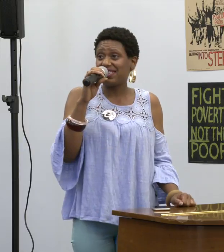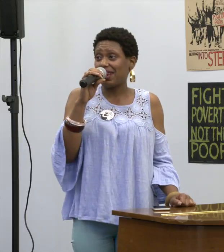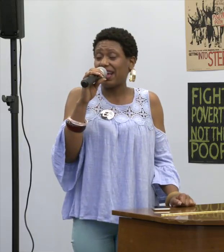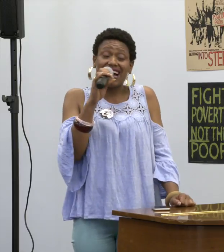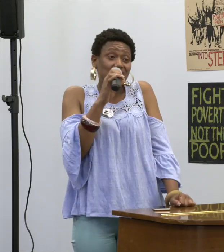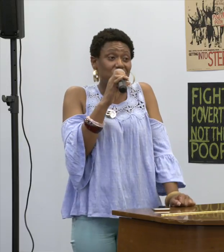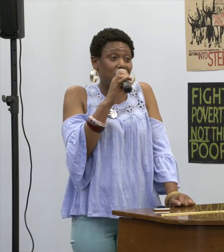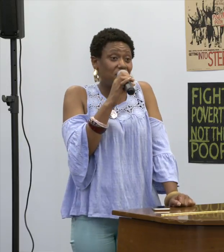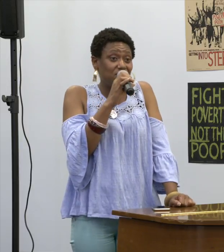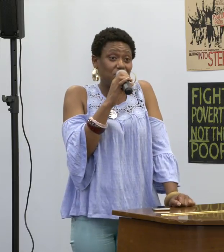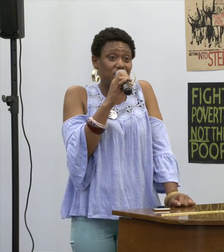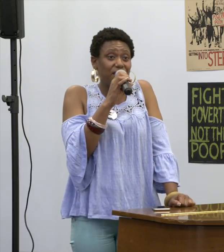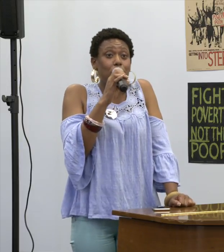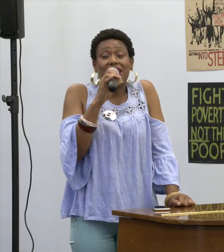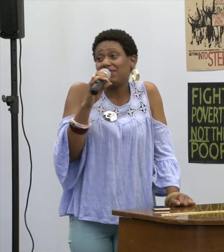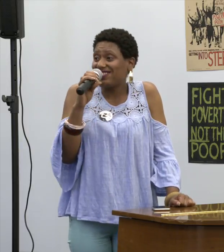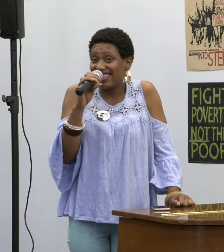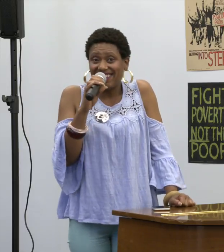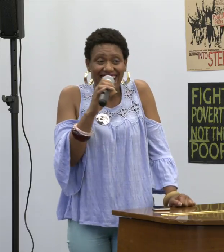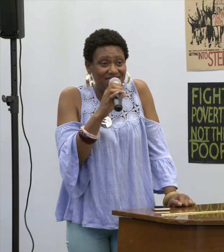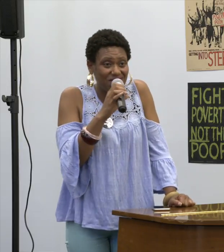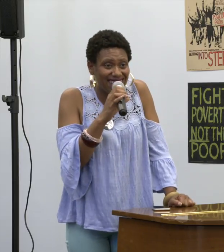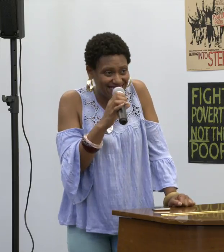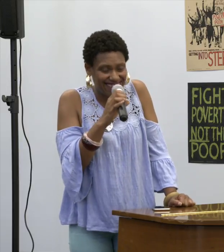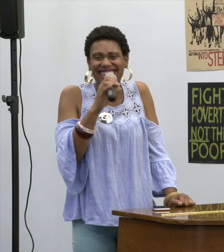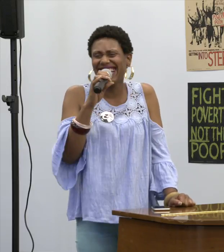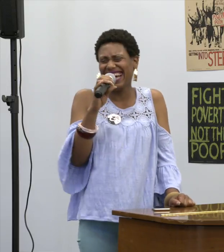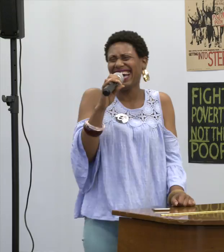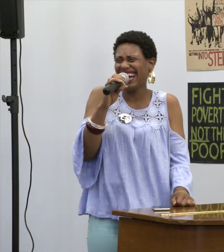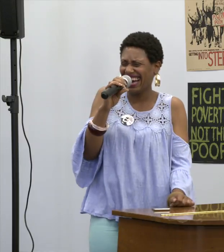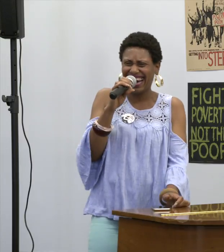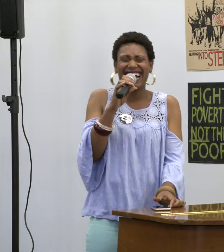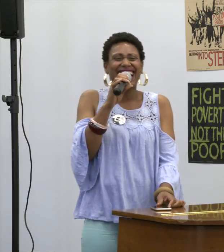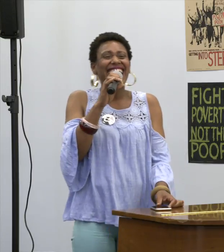get to attend the high school that I wanted to, but I'm teaching there now at Duke Ellington.